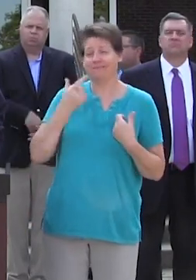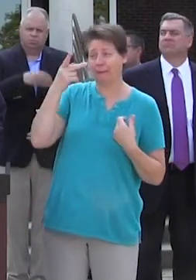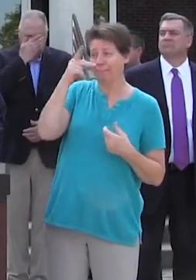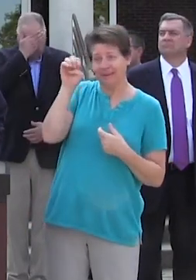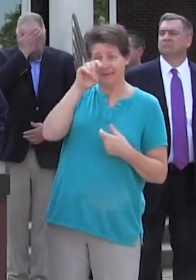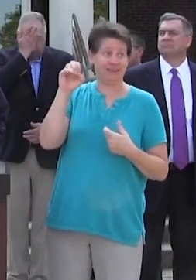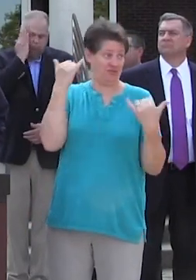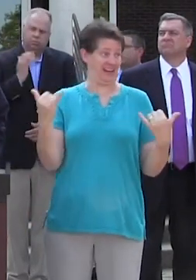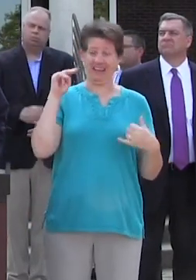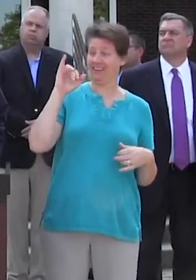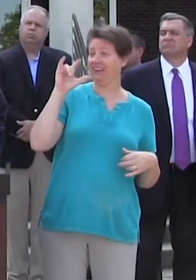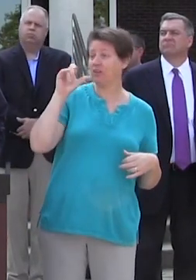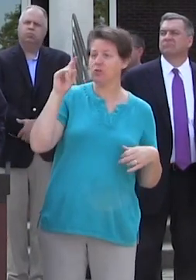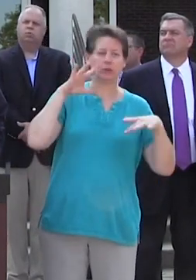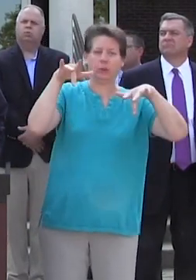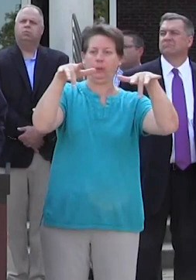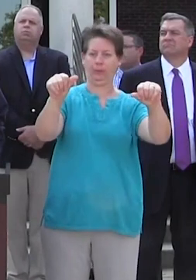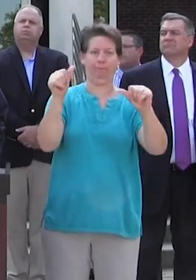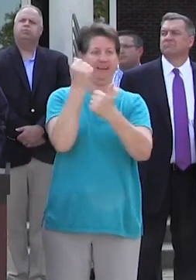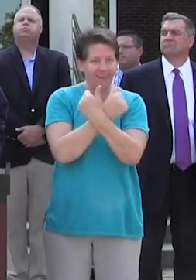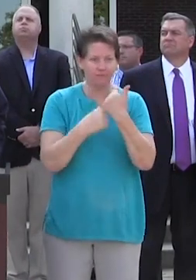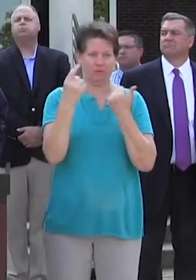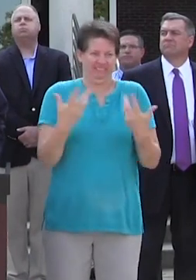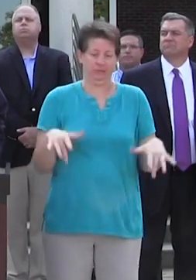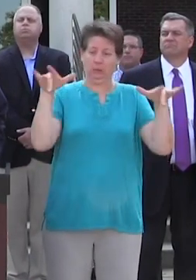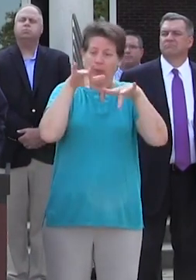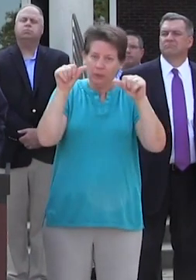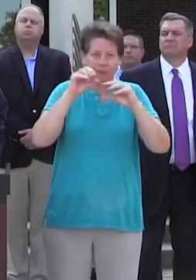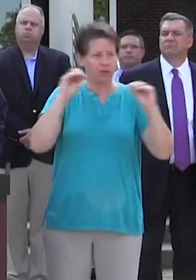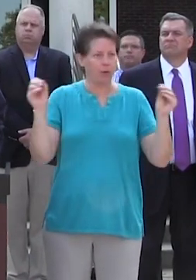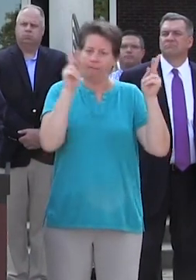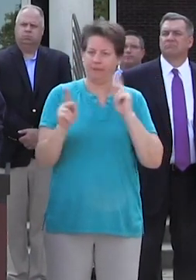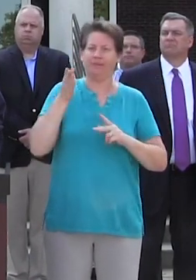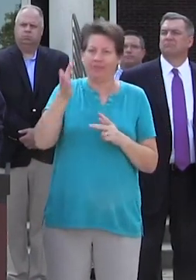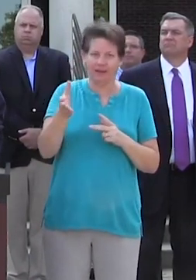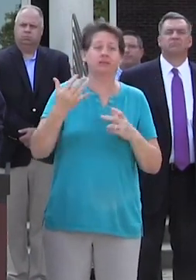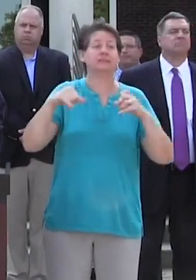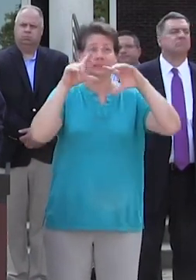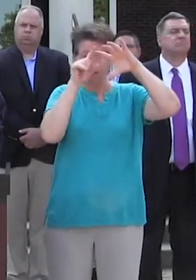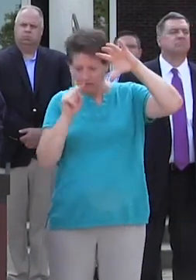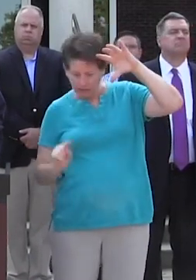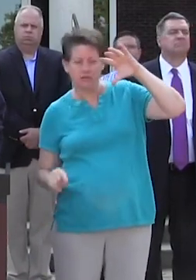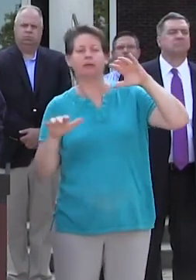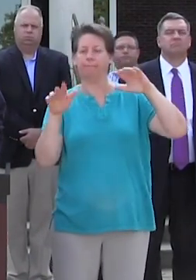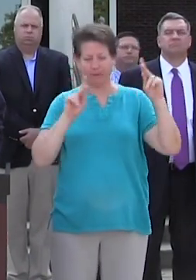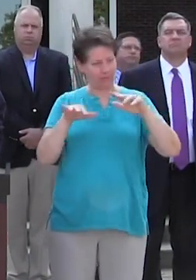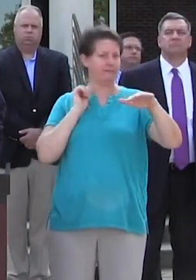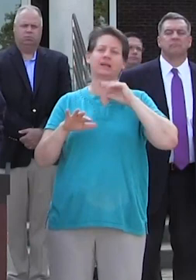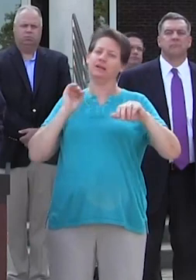is in Nichols right now. Everyone has evacuated, and they're still evacuating along those rivers. What about school